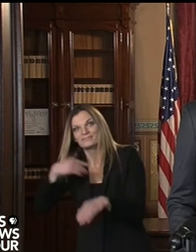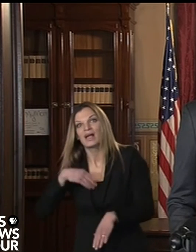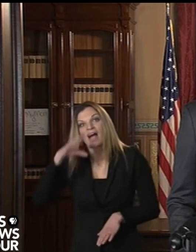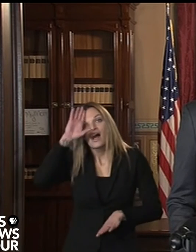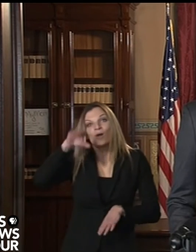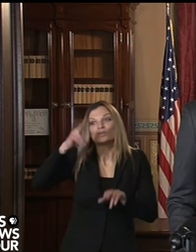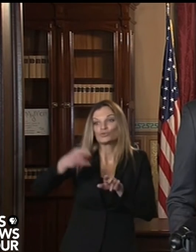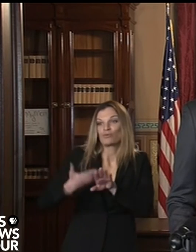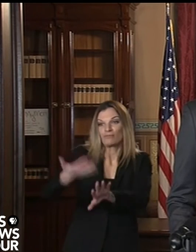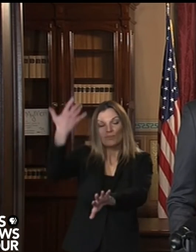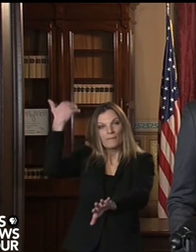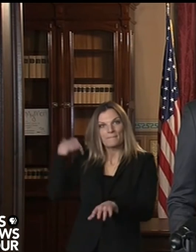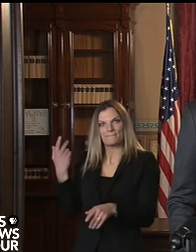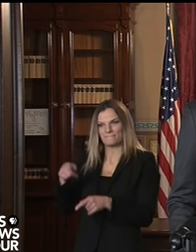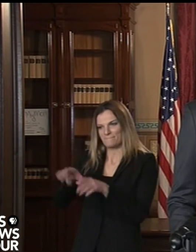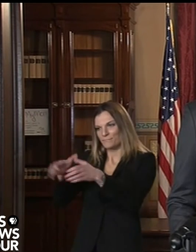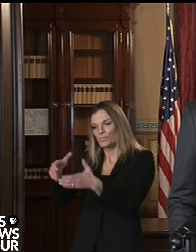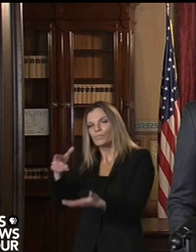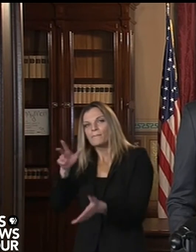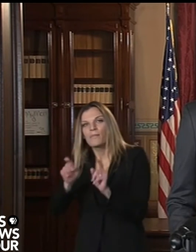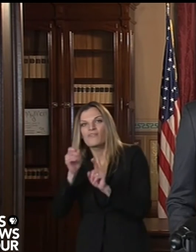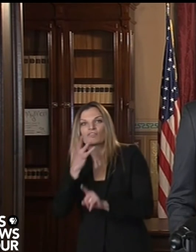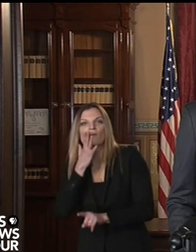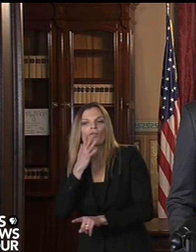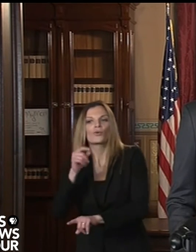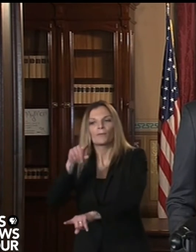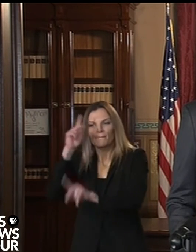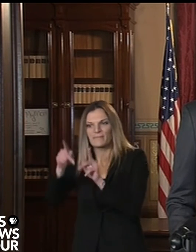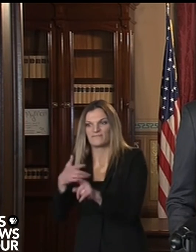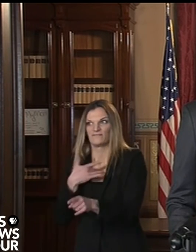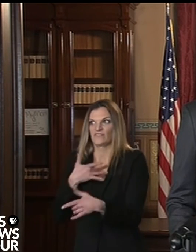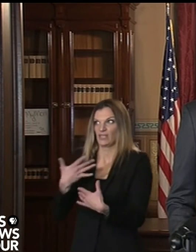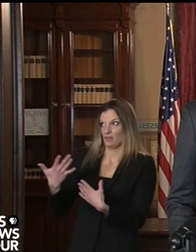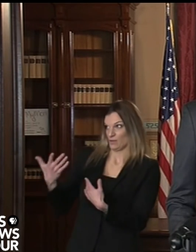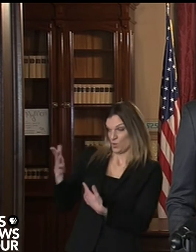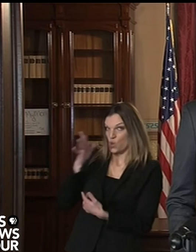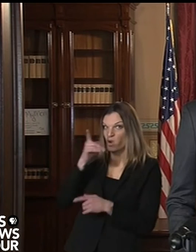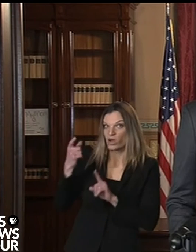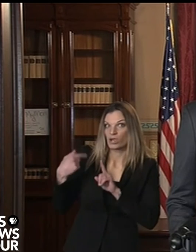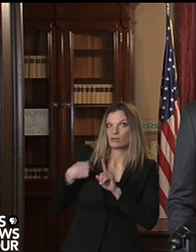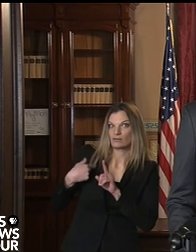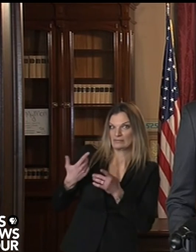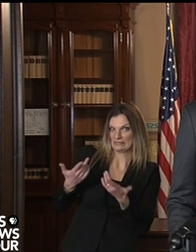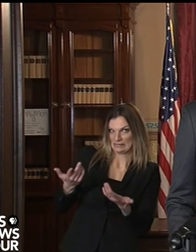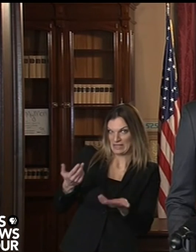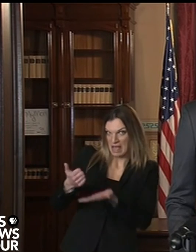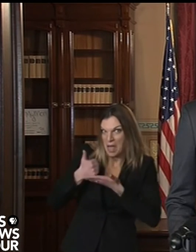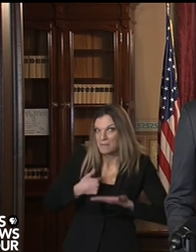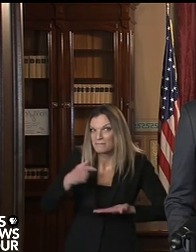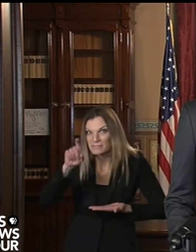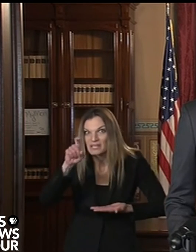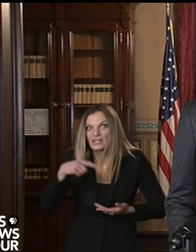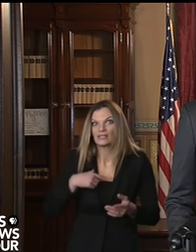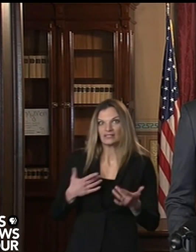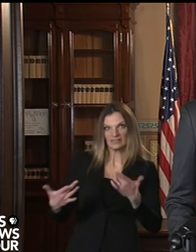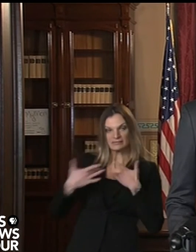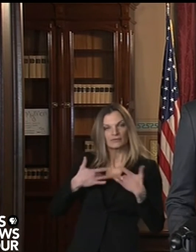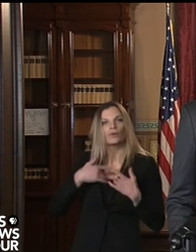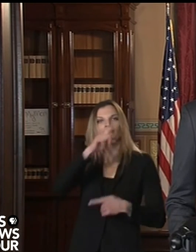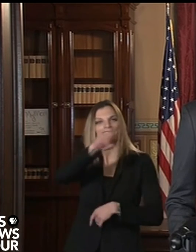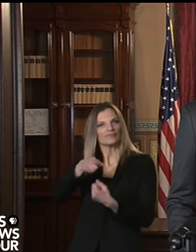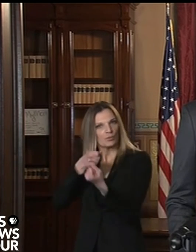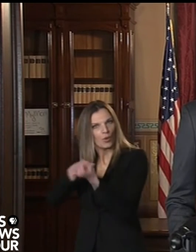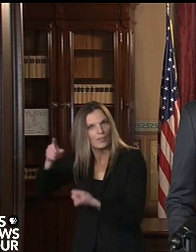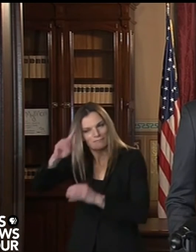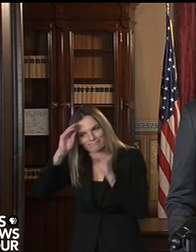historical stain that past large-scale medical interventions and vaccines have left on communities of color, and the Black community in